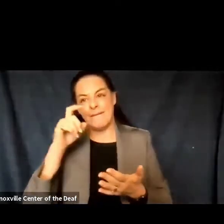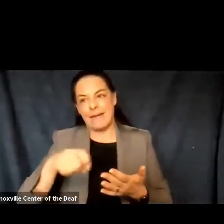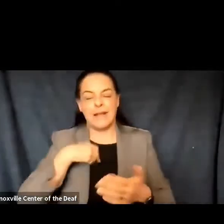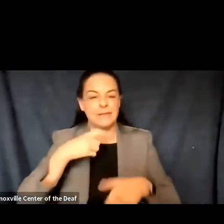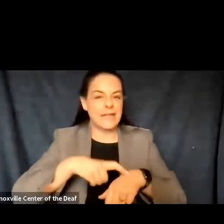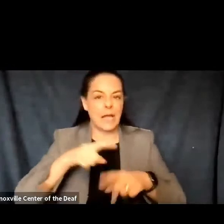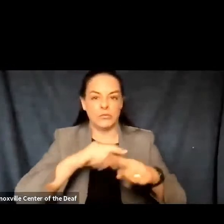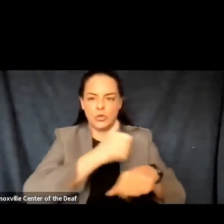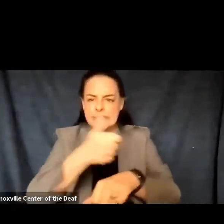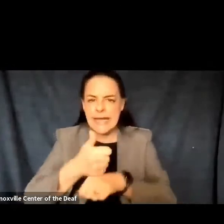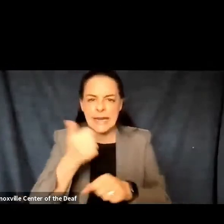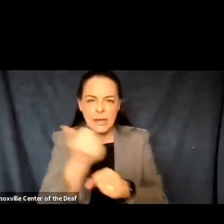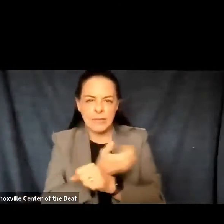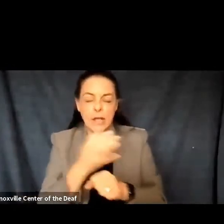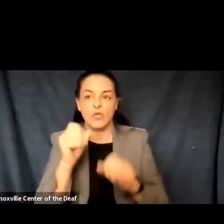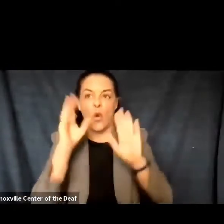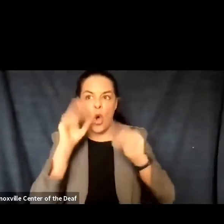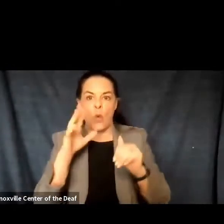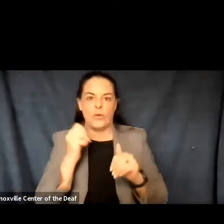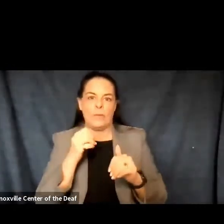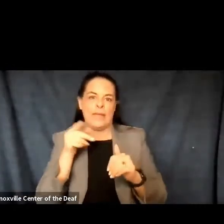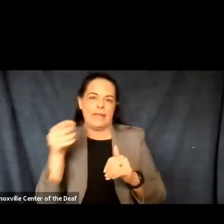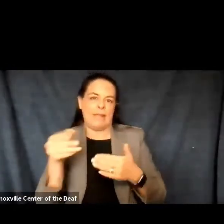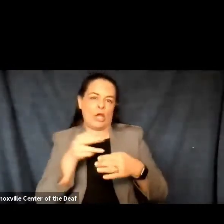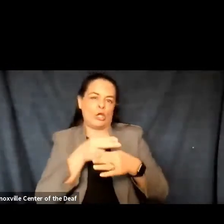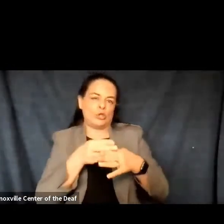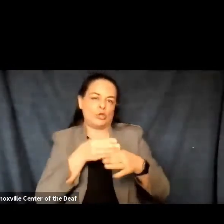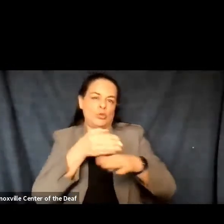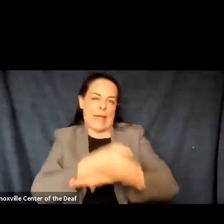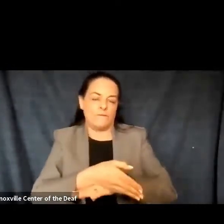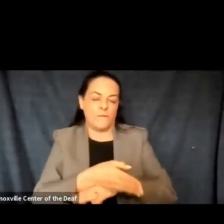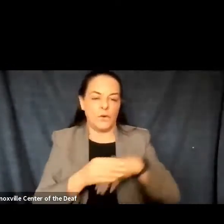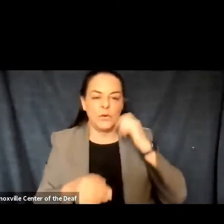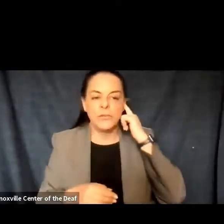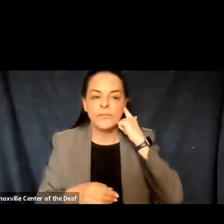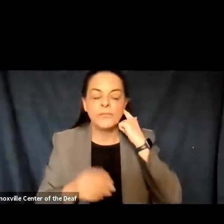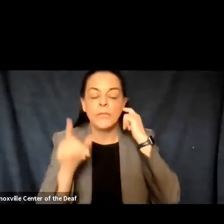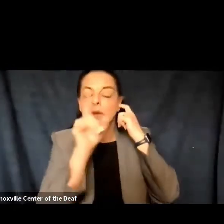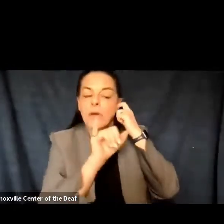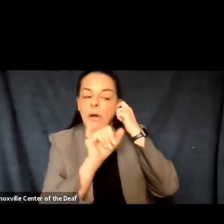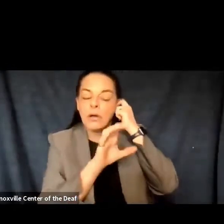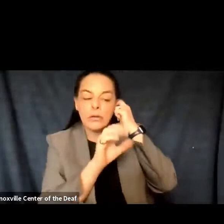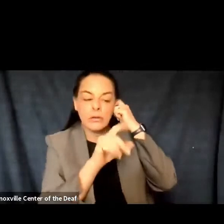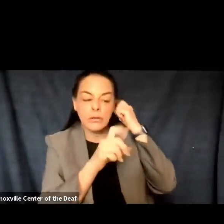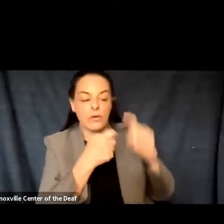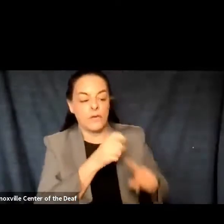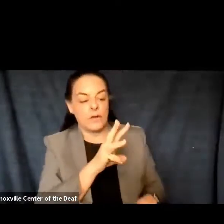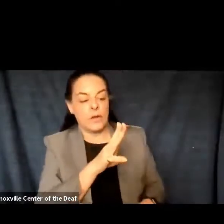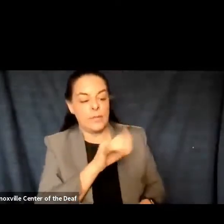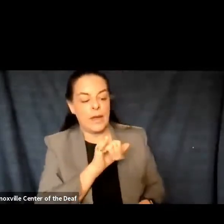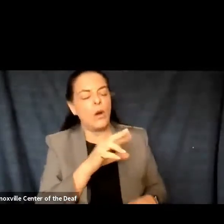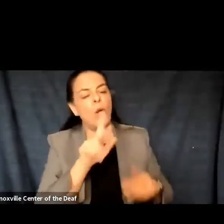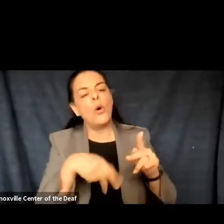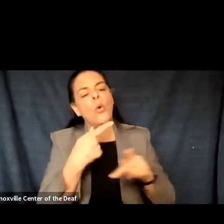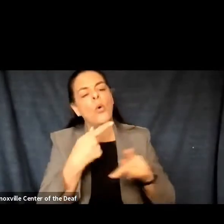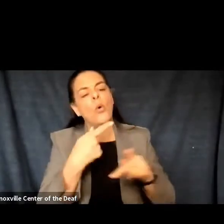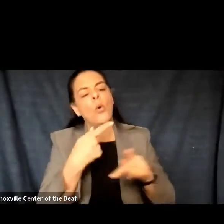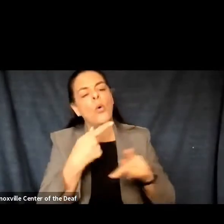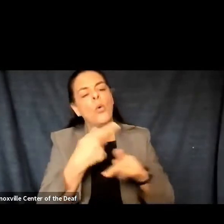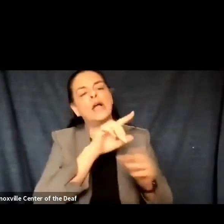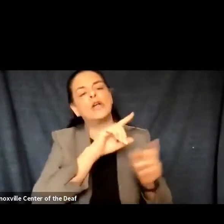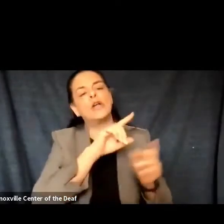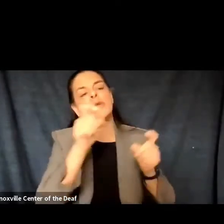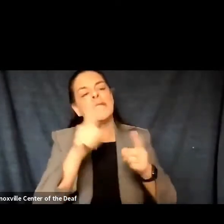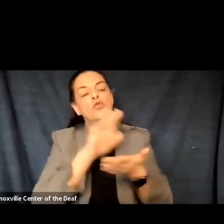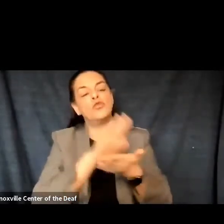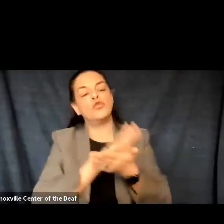and hope to be in there shortly thereafter. Also from Cole with WBIR, what guidance are you giving to school bus